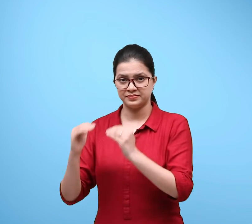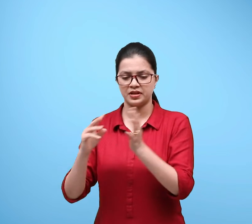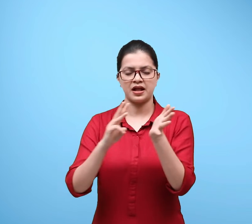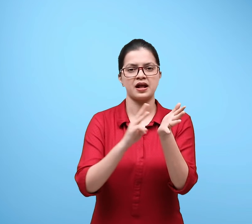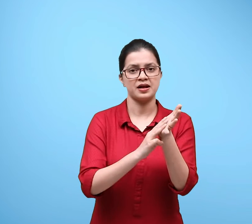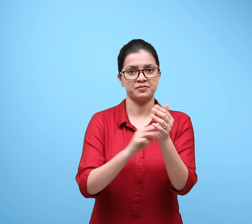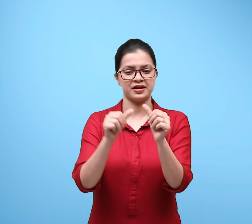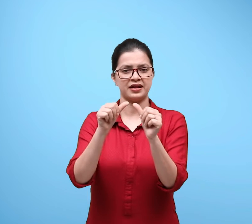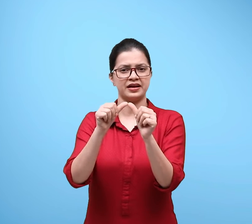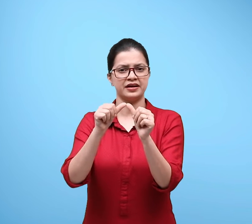material,